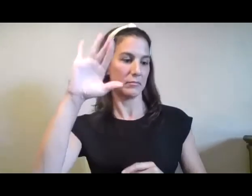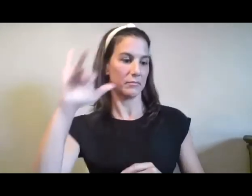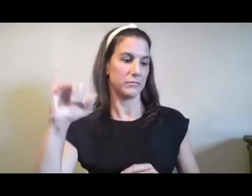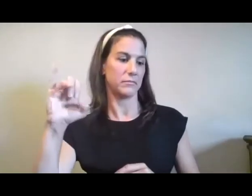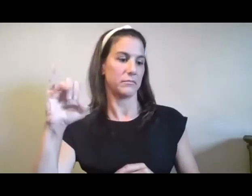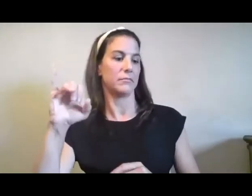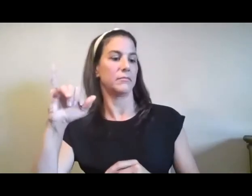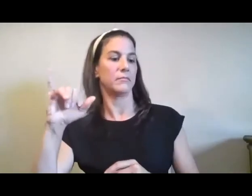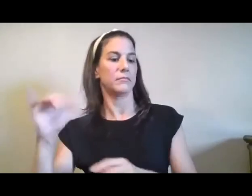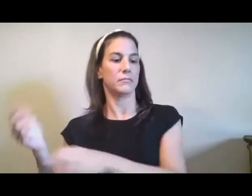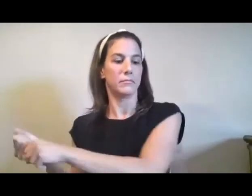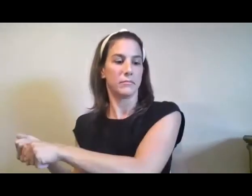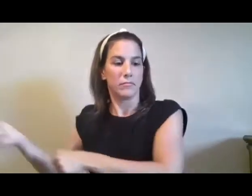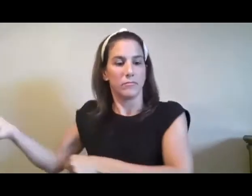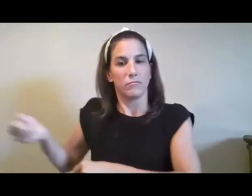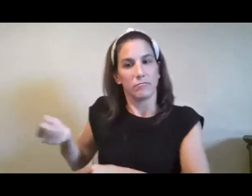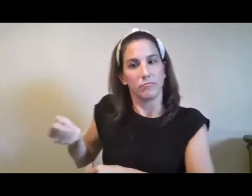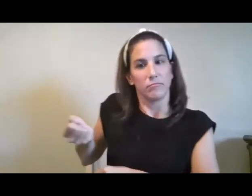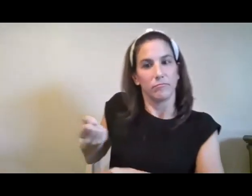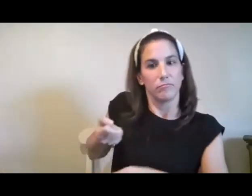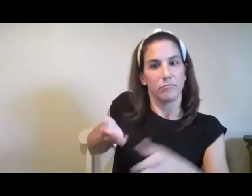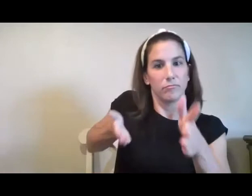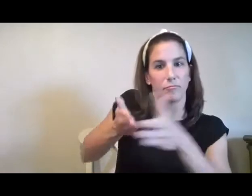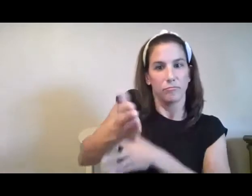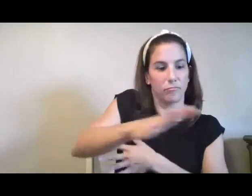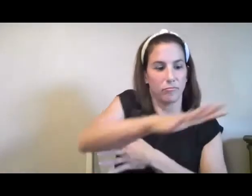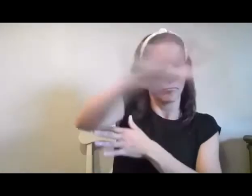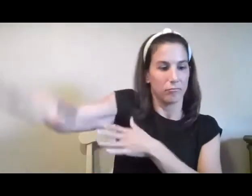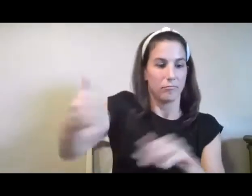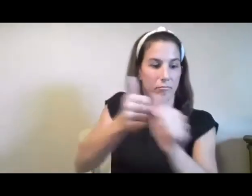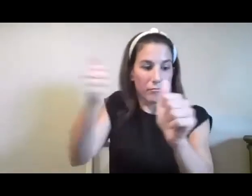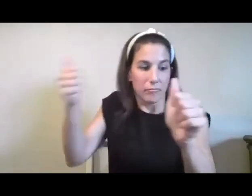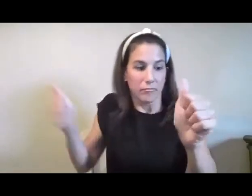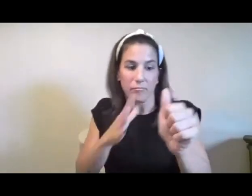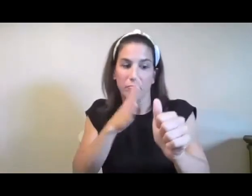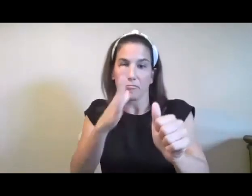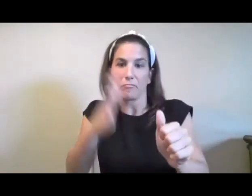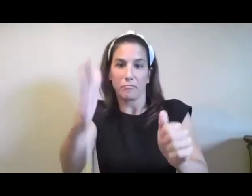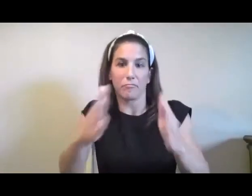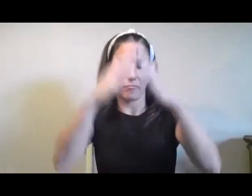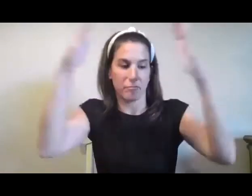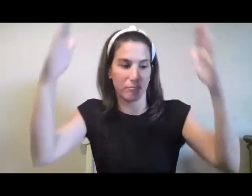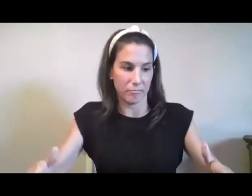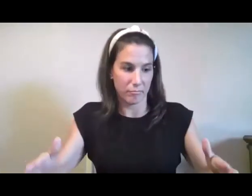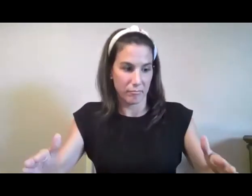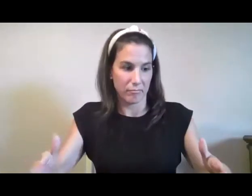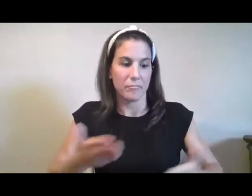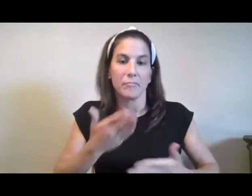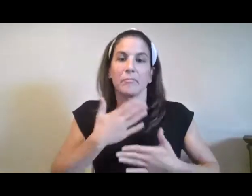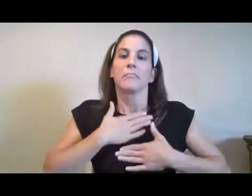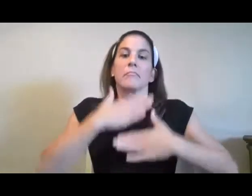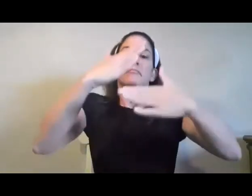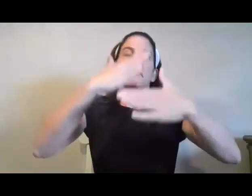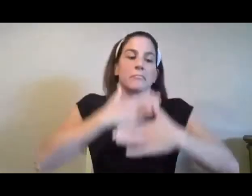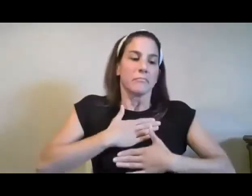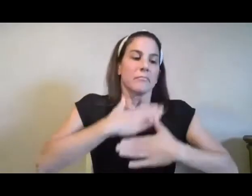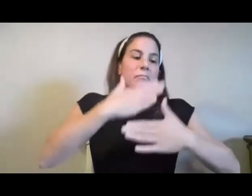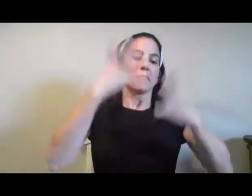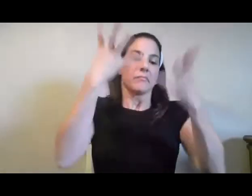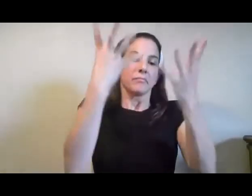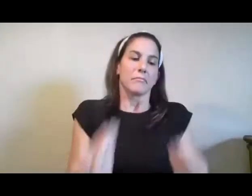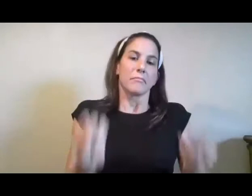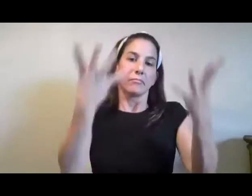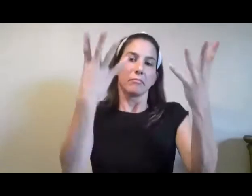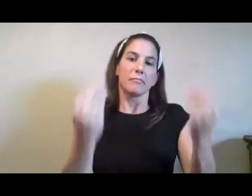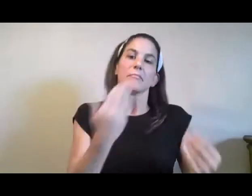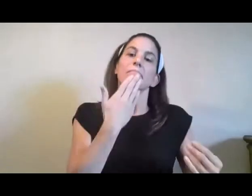Lucy wove her wagon through the meadow behind Graham's house. She breathed in the soft,